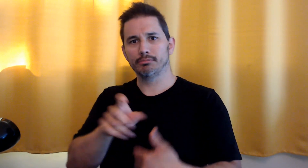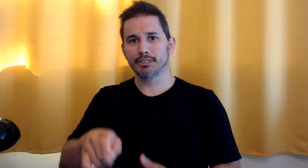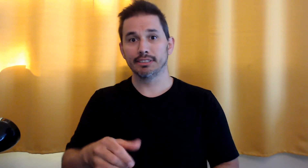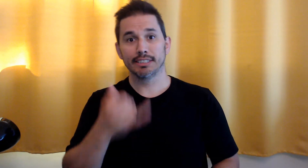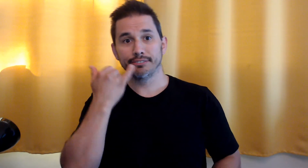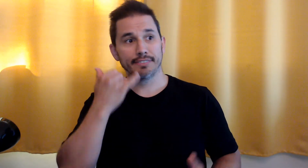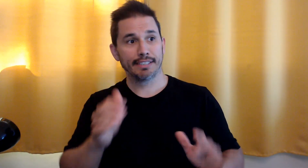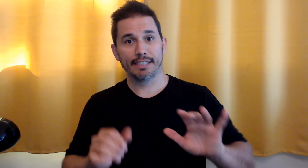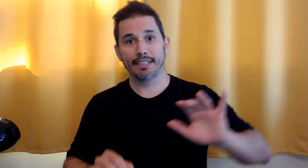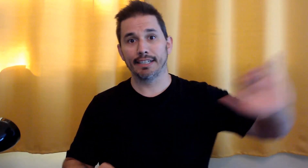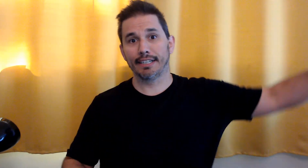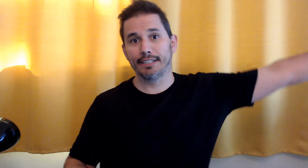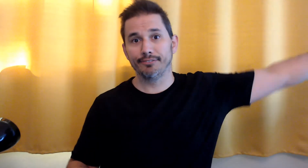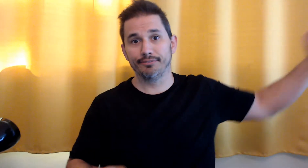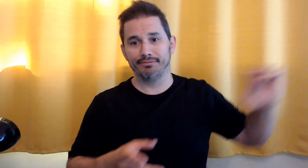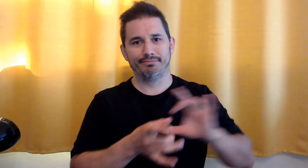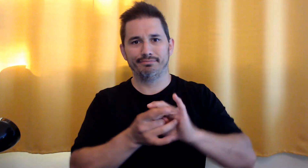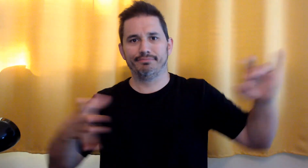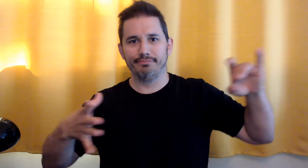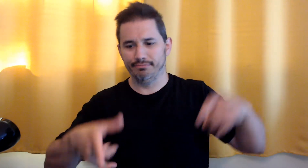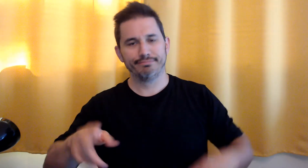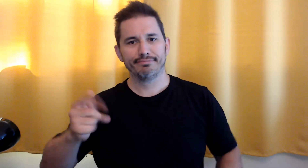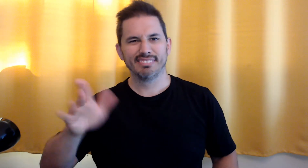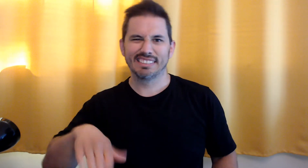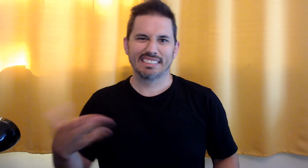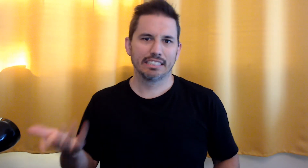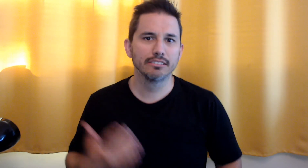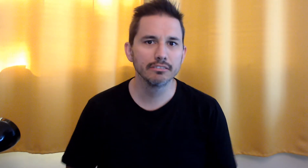and if you're not, the button is rendered dead, useless.